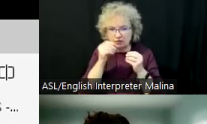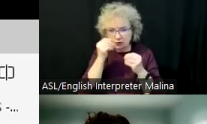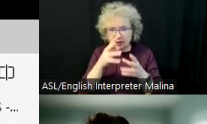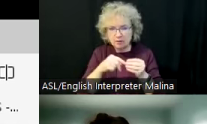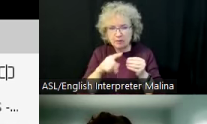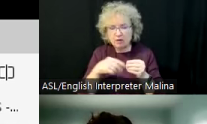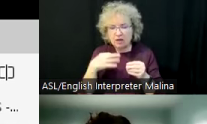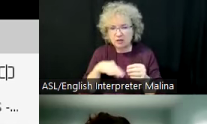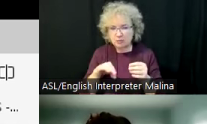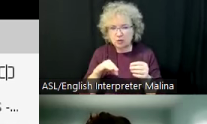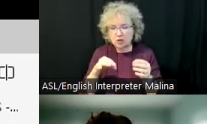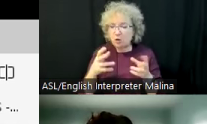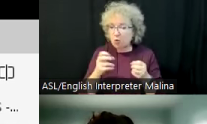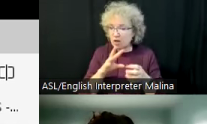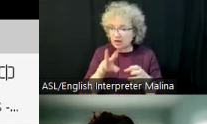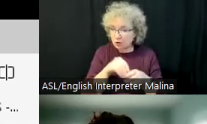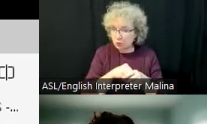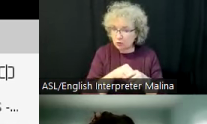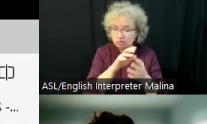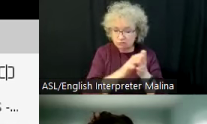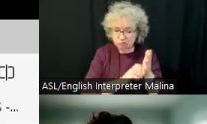include and send it to their health plan.